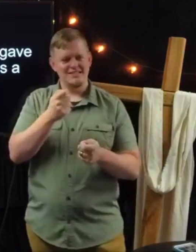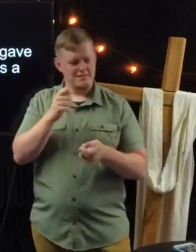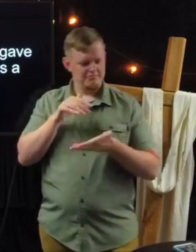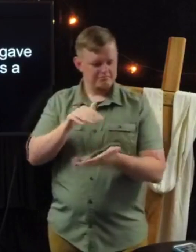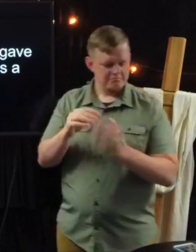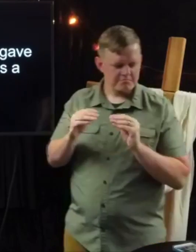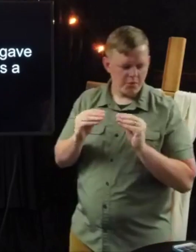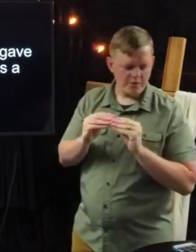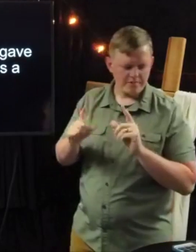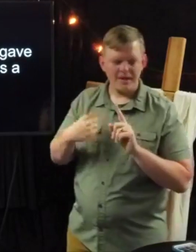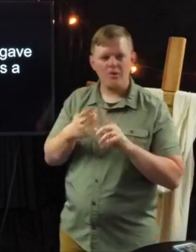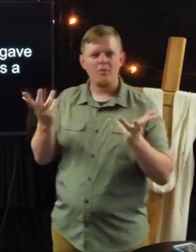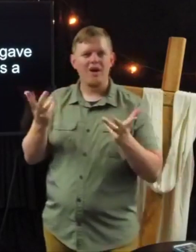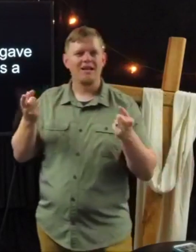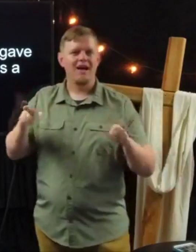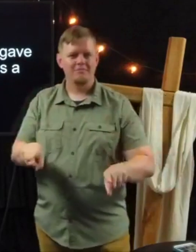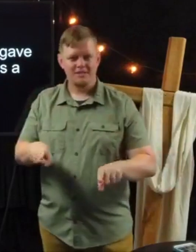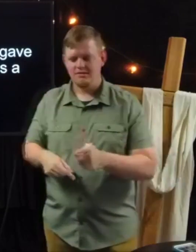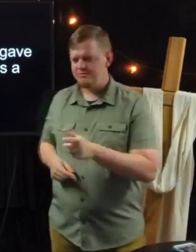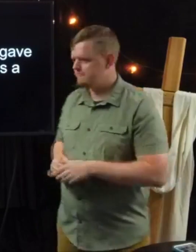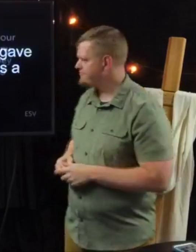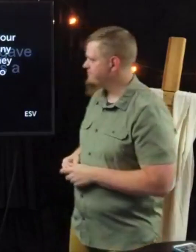It's interesting here, as we're studying a little bit more about what happened.